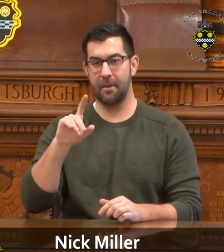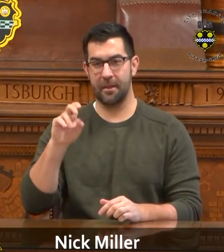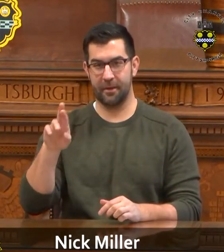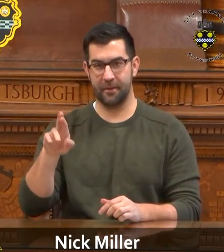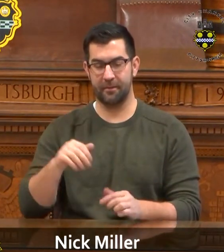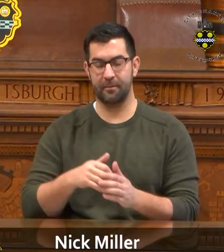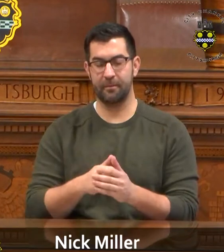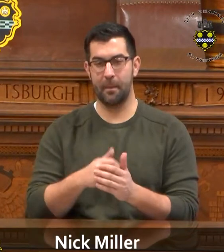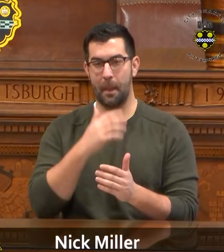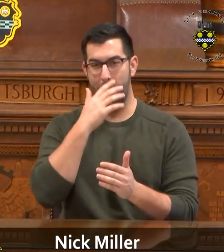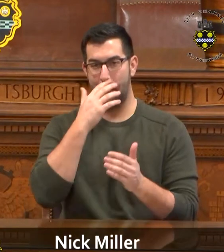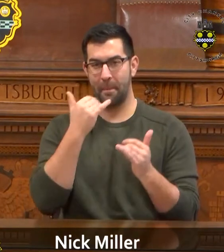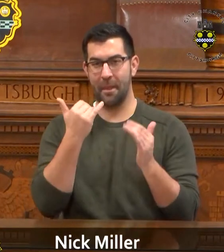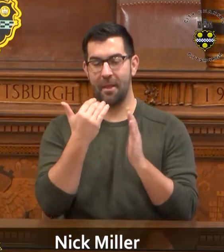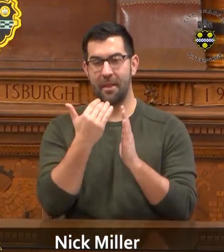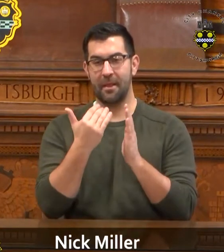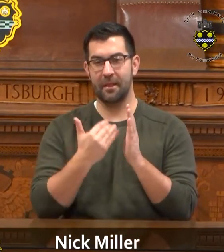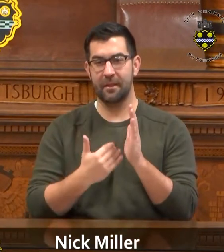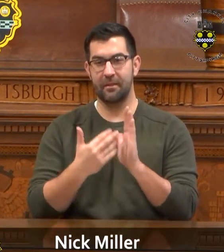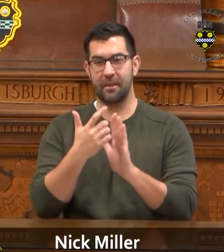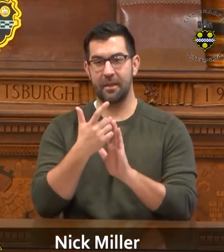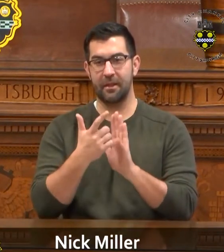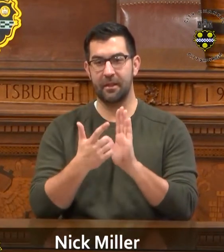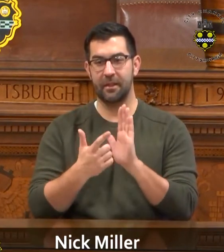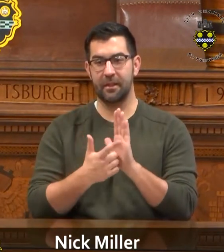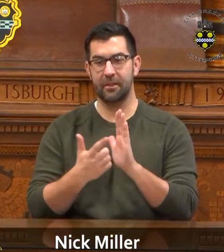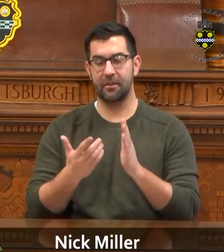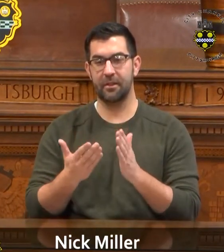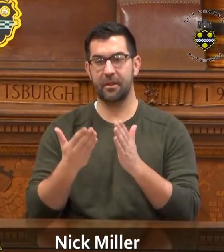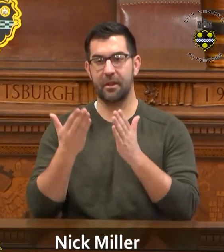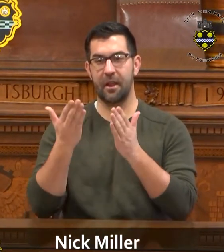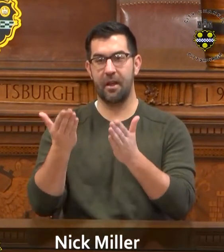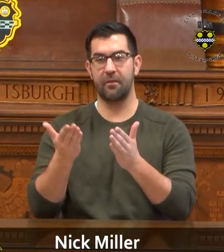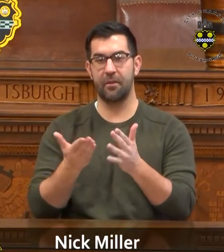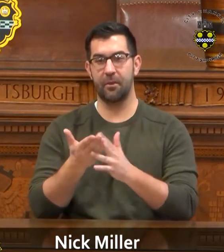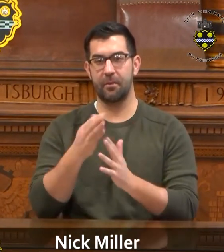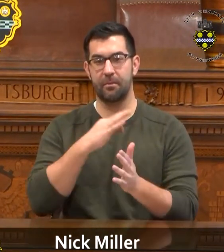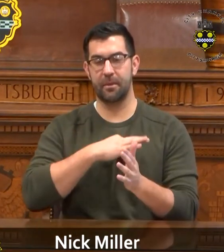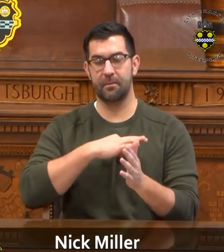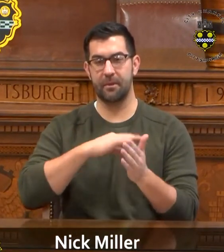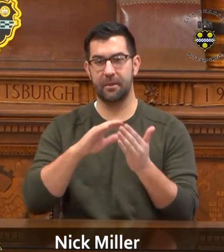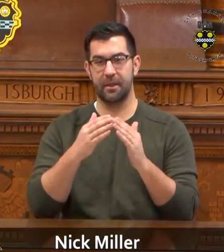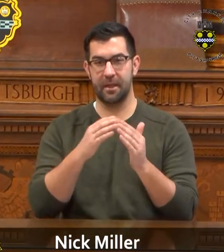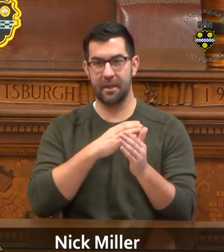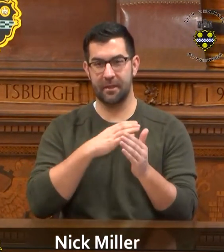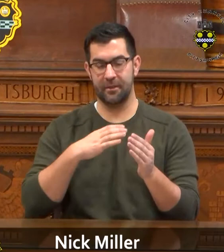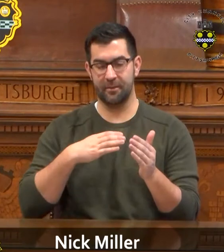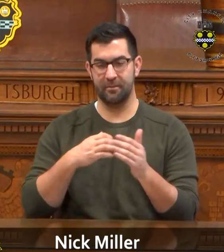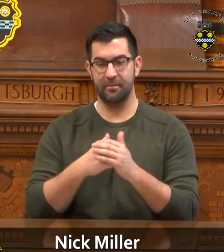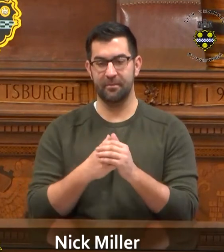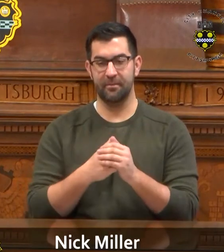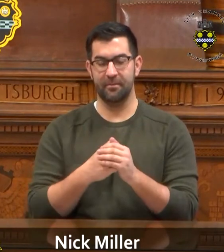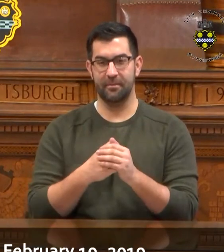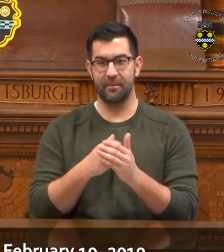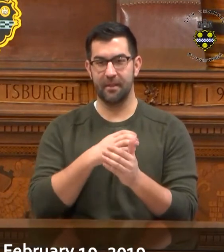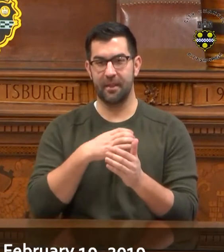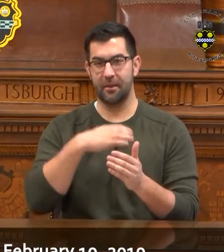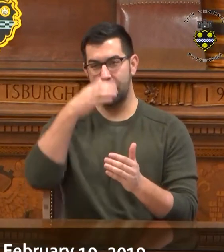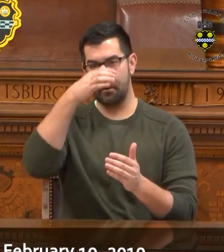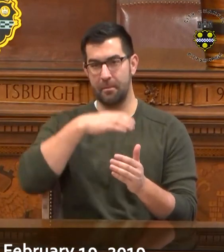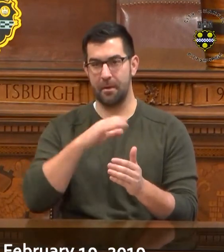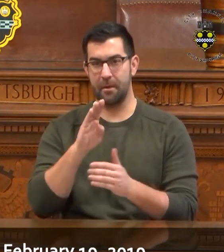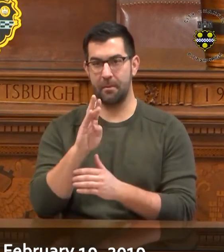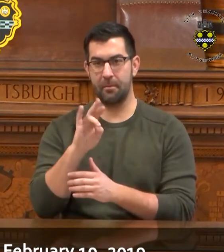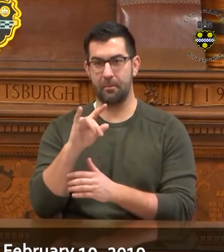Miller. The following is a list of legislation to be introduced by Pittsburgh City Council. Councilman